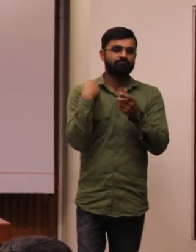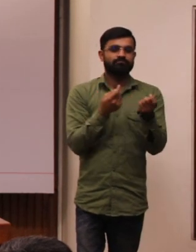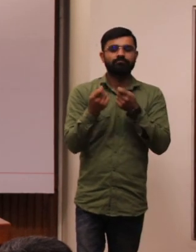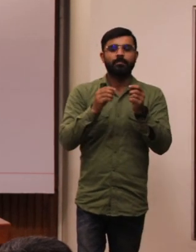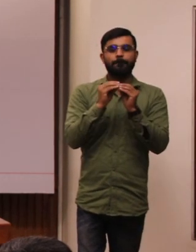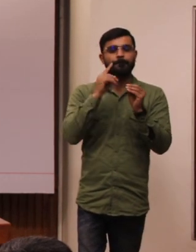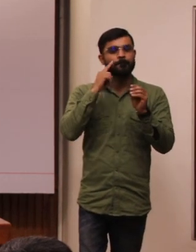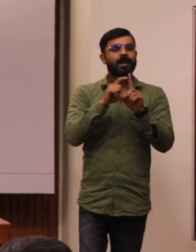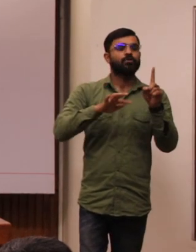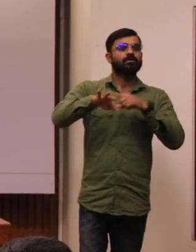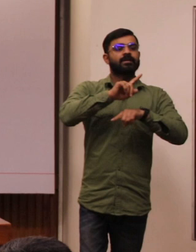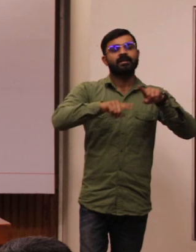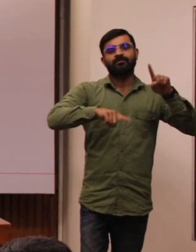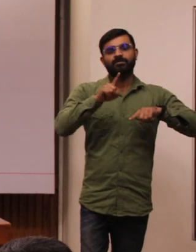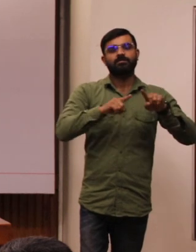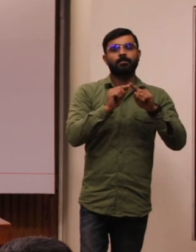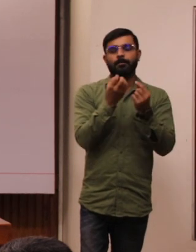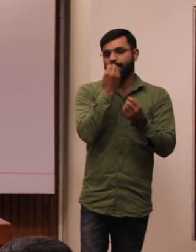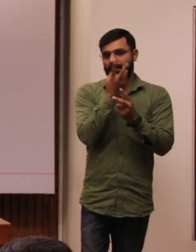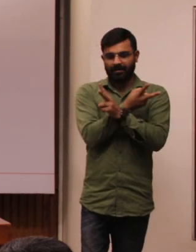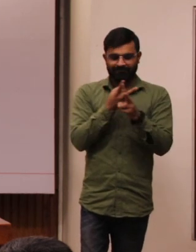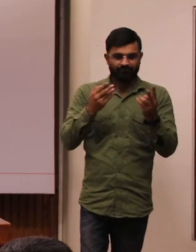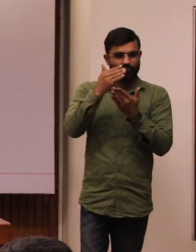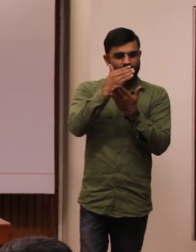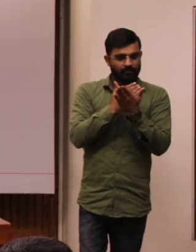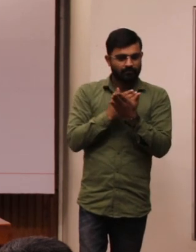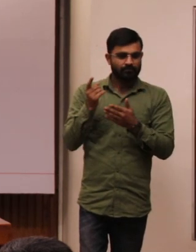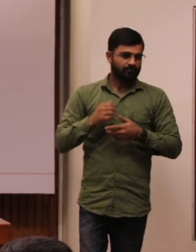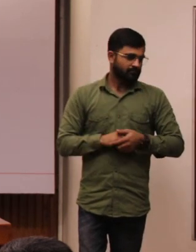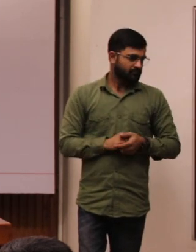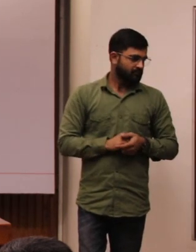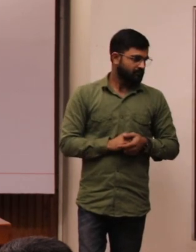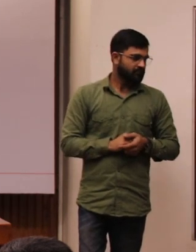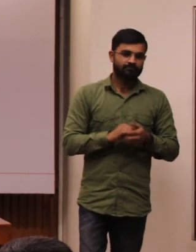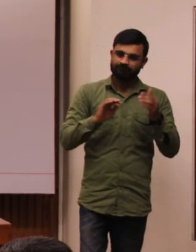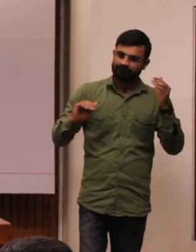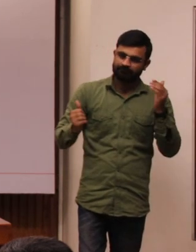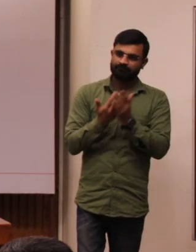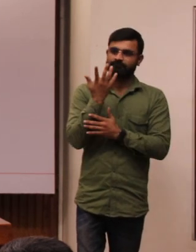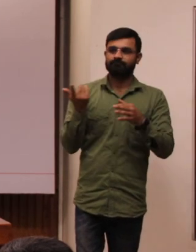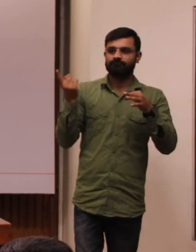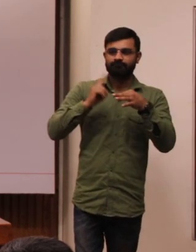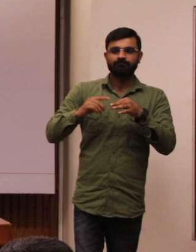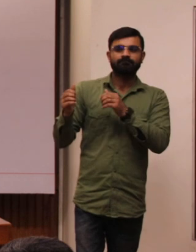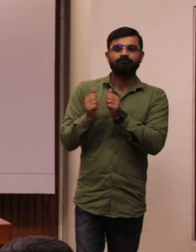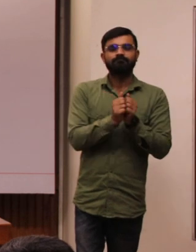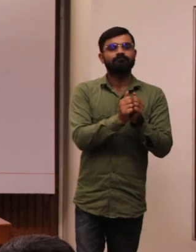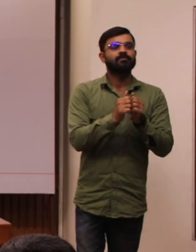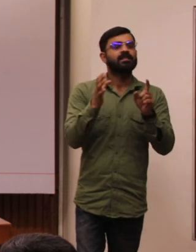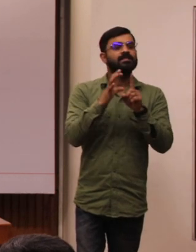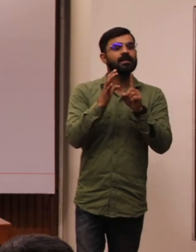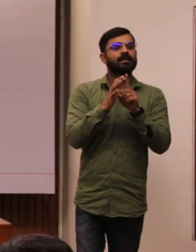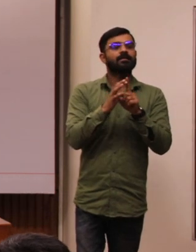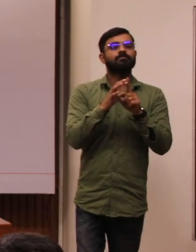the Biodiversity Parks Program. The program is a initiative jointly taken by Delhi